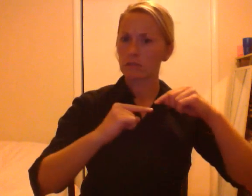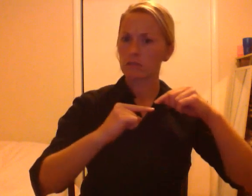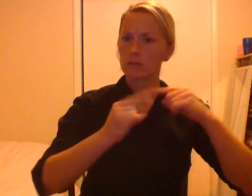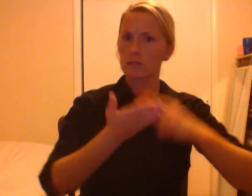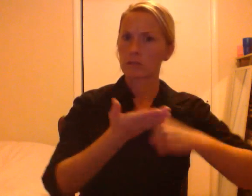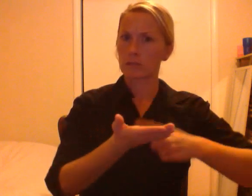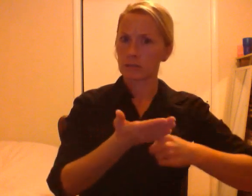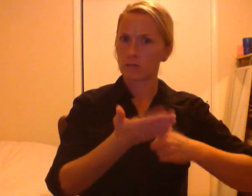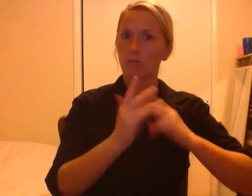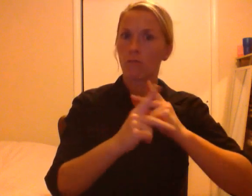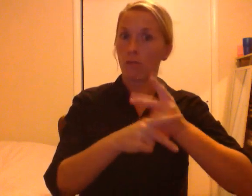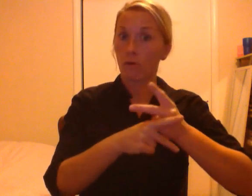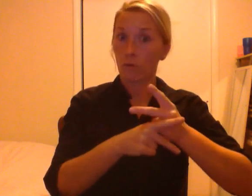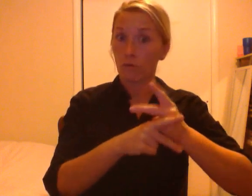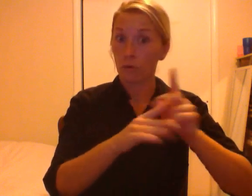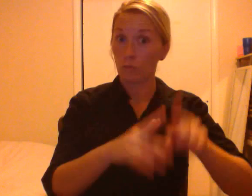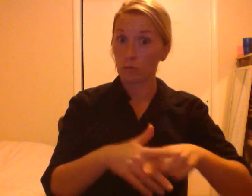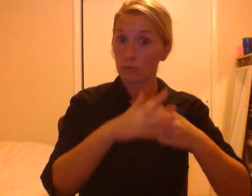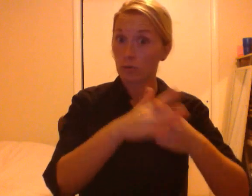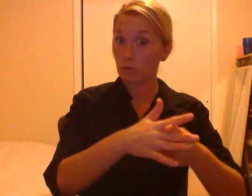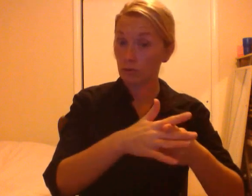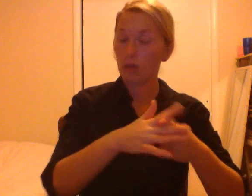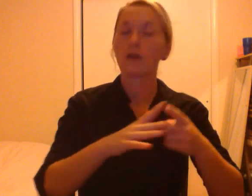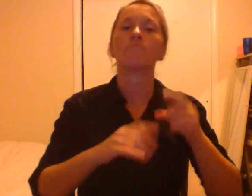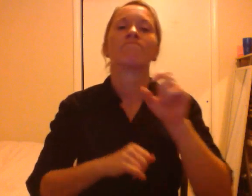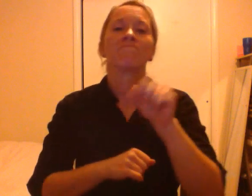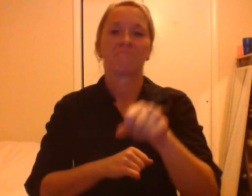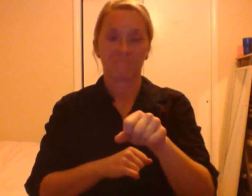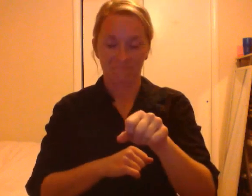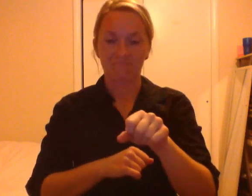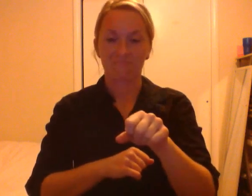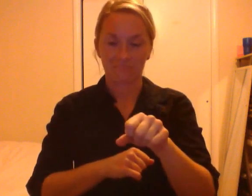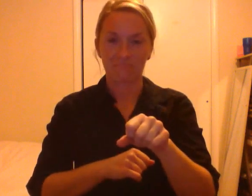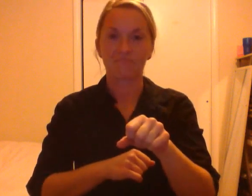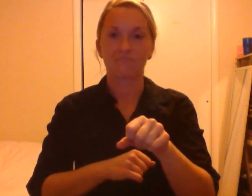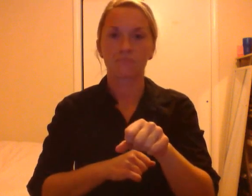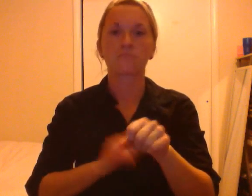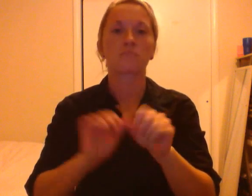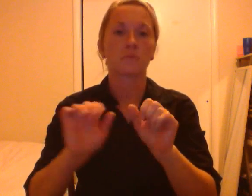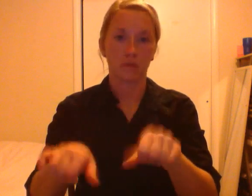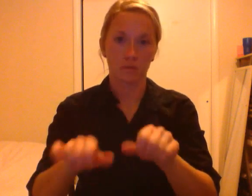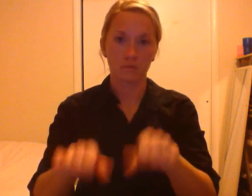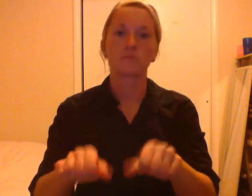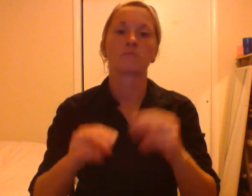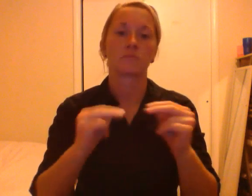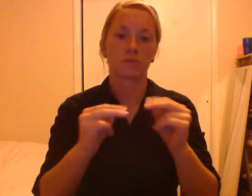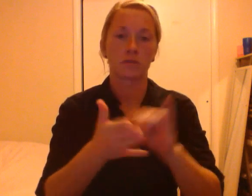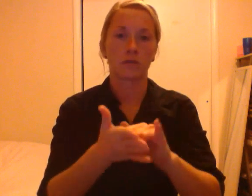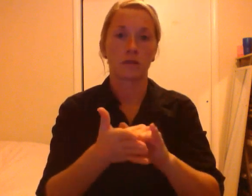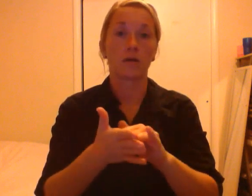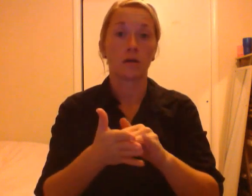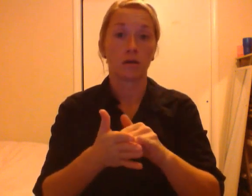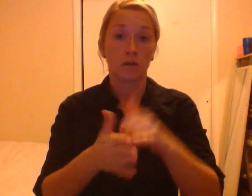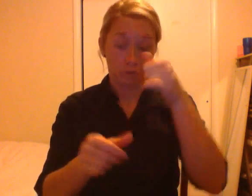Yes, you can negotiate that, and I think we won't have any problem doing that. Now, like I said, the 7% is really coming in on the